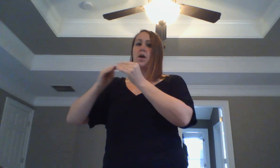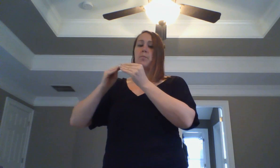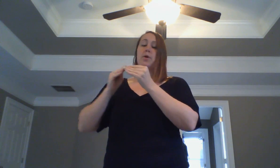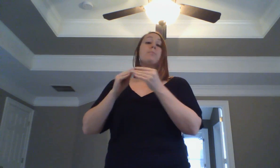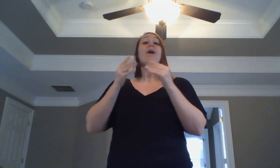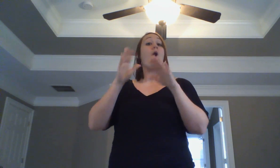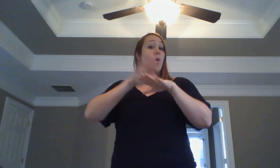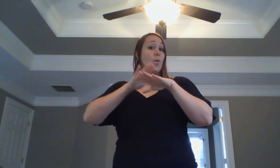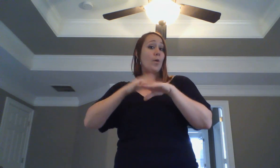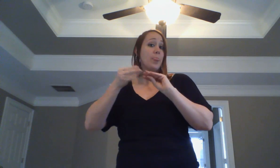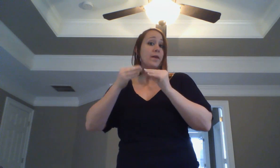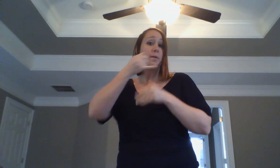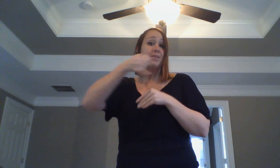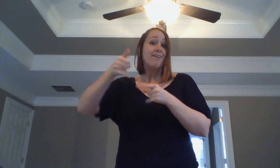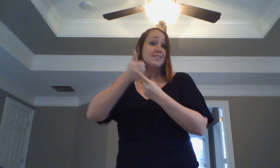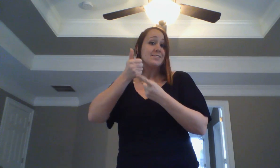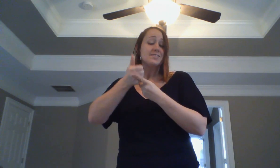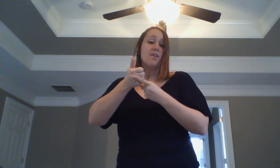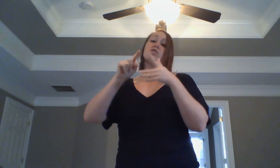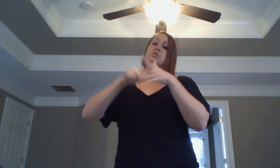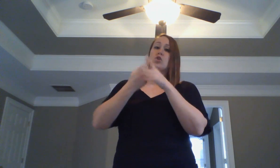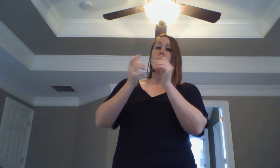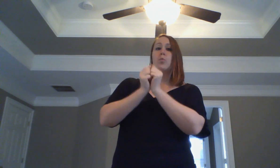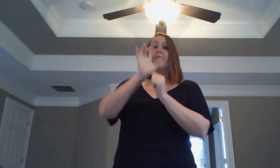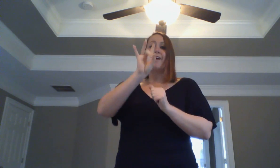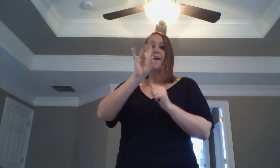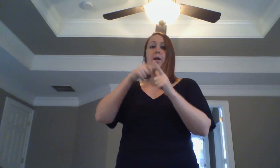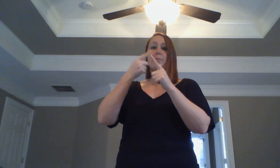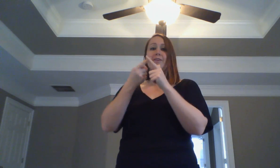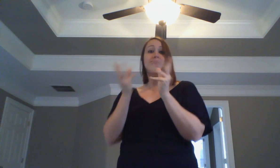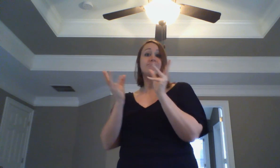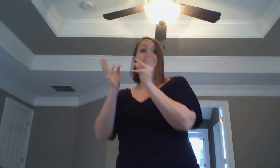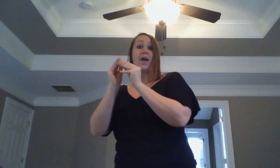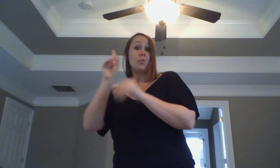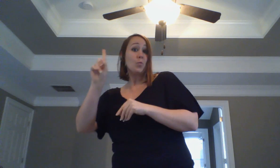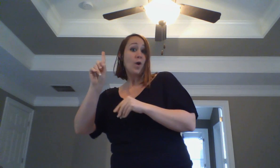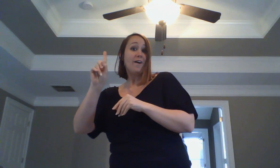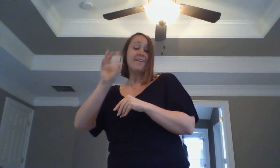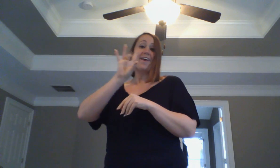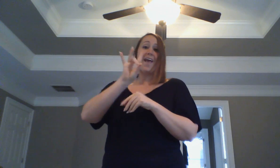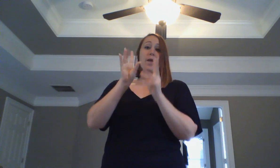8, and you add 1. 8 plus 1 is equal to 9.